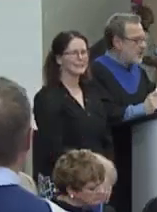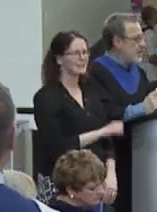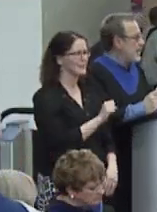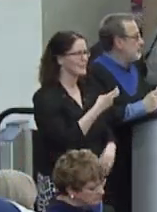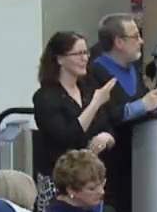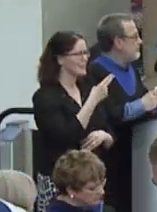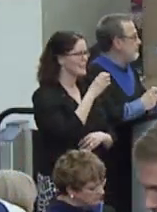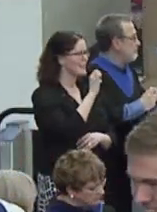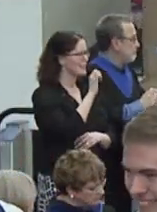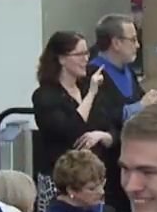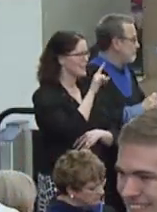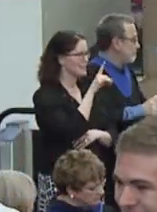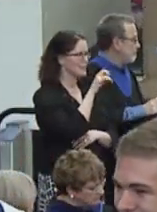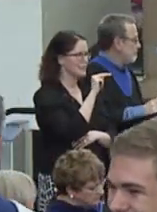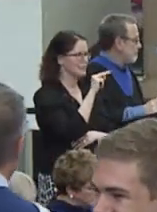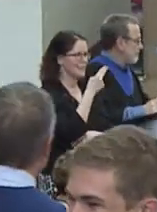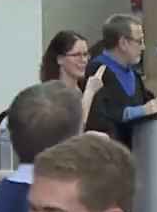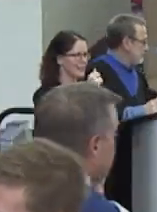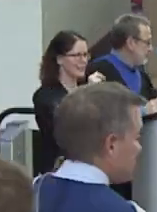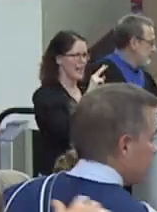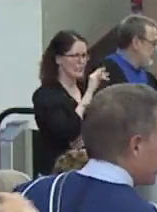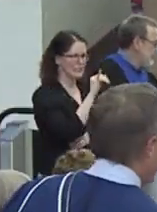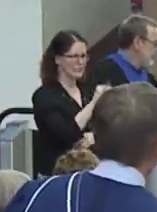Sheldon Hatchie.